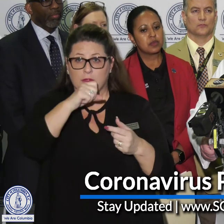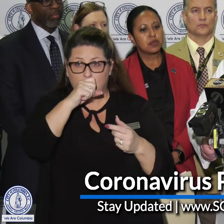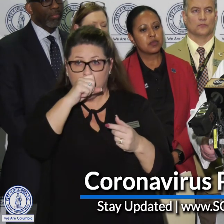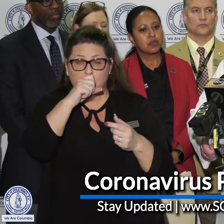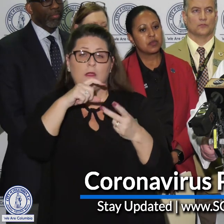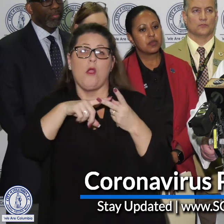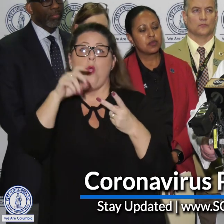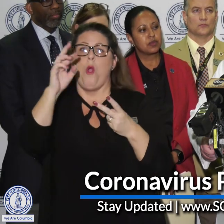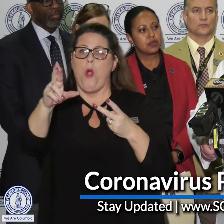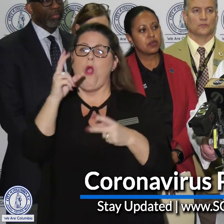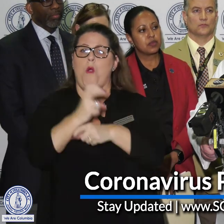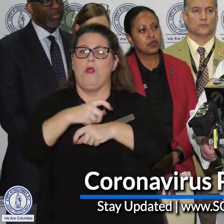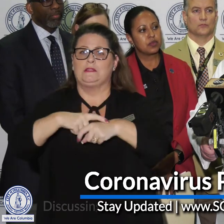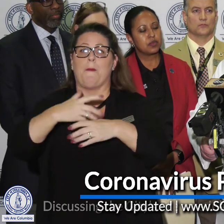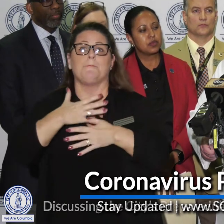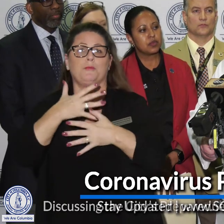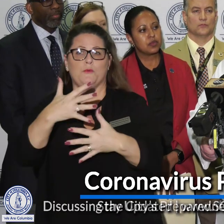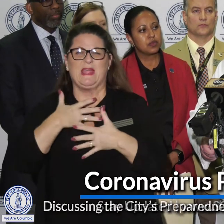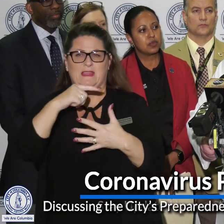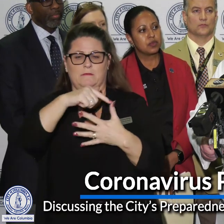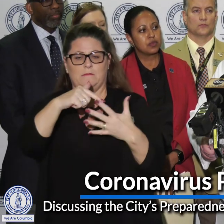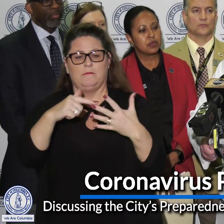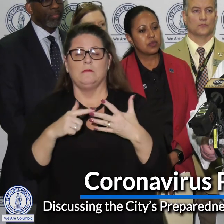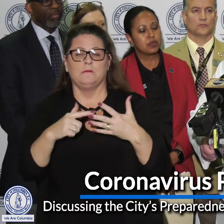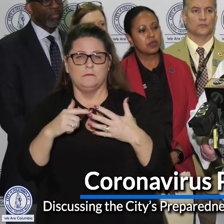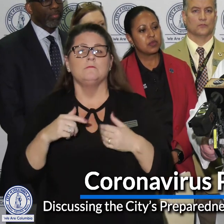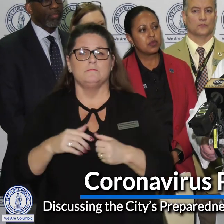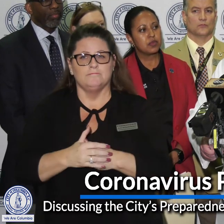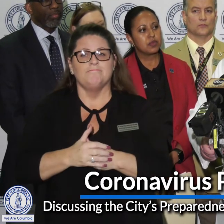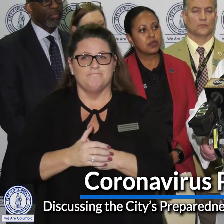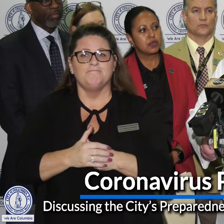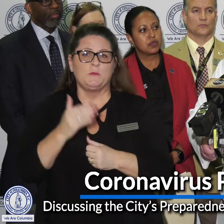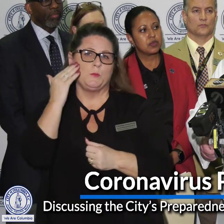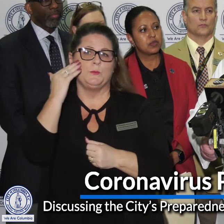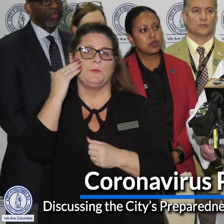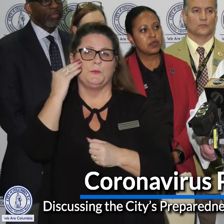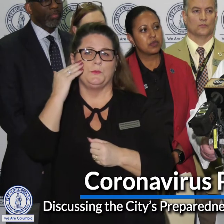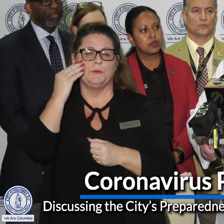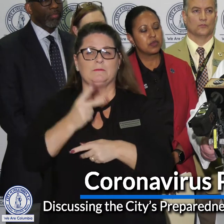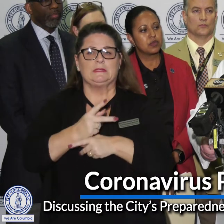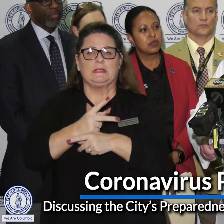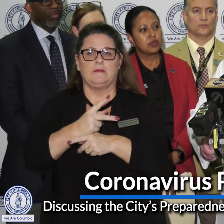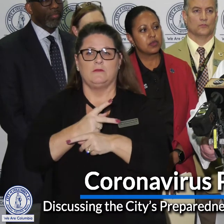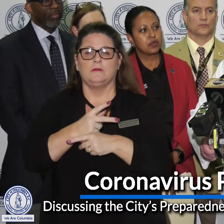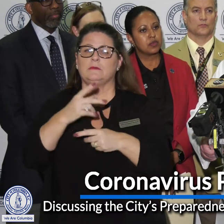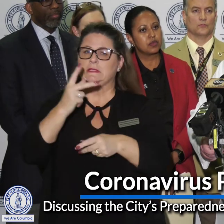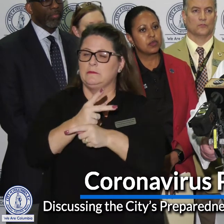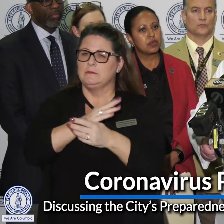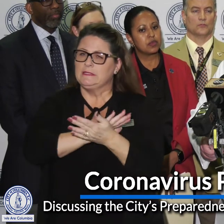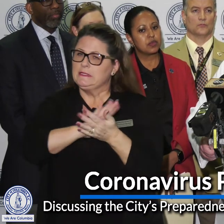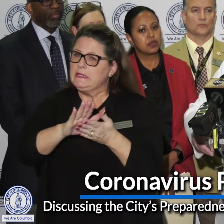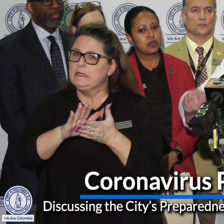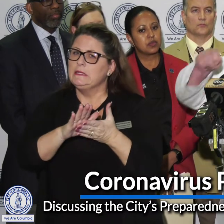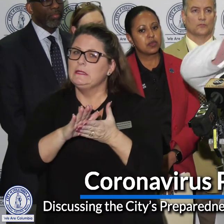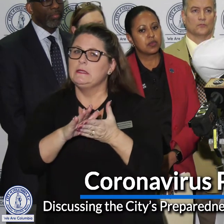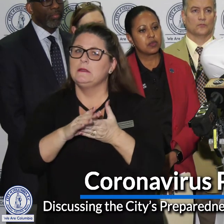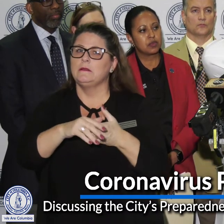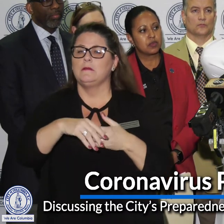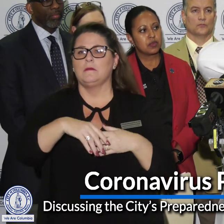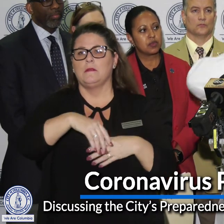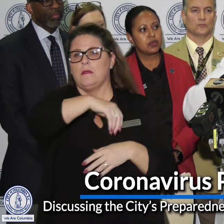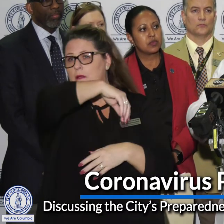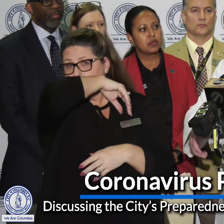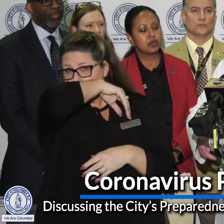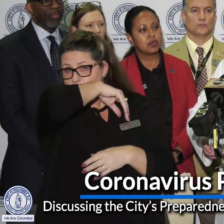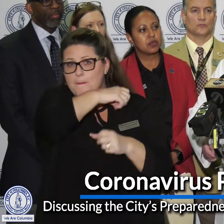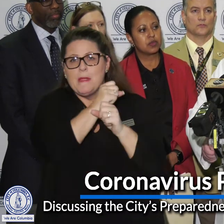of what we can do to take care of ourselves and try to prevent the spread of this, hygiene in terms of making sure that we're covering our